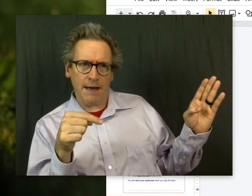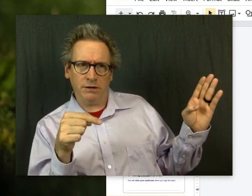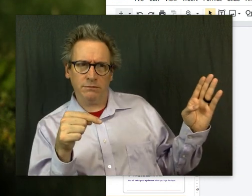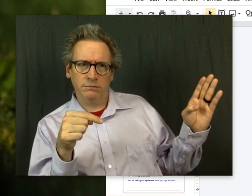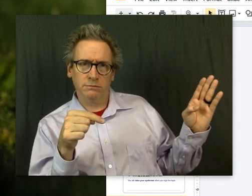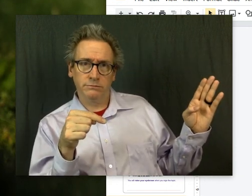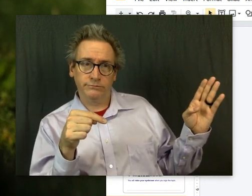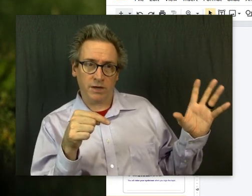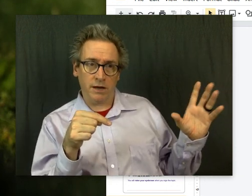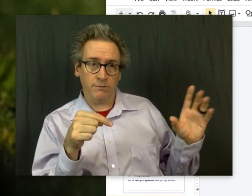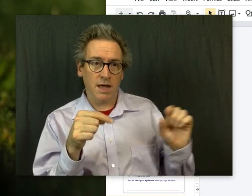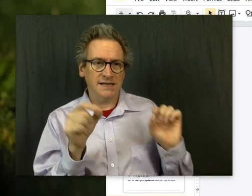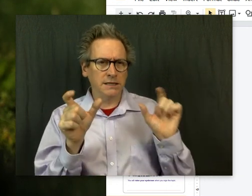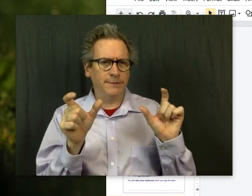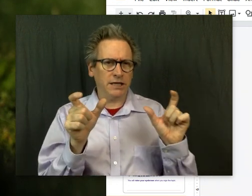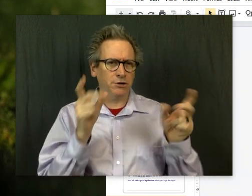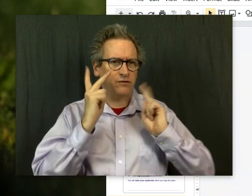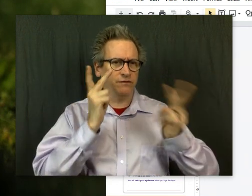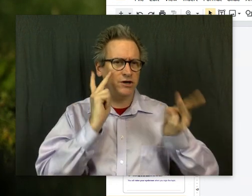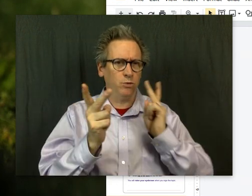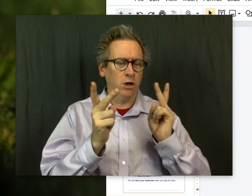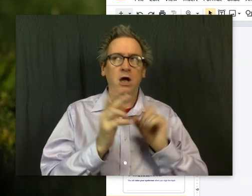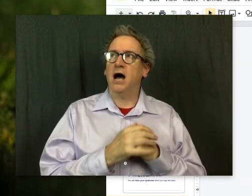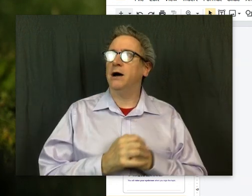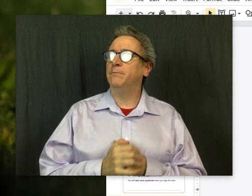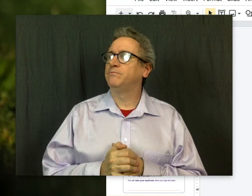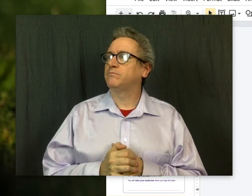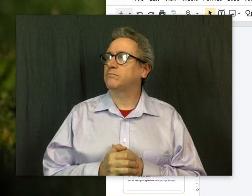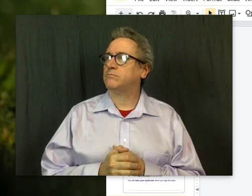this happen? It's a little bit clearer for visual.